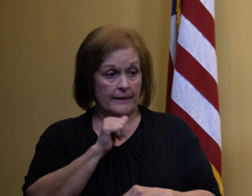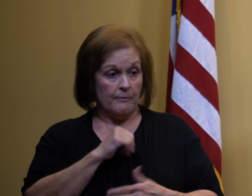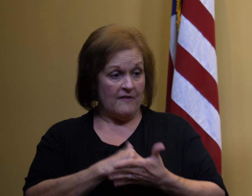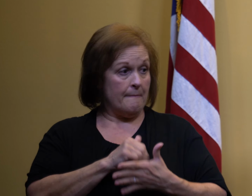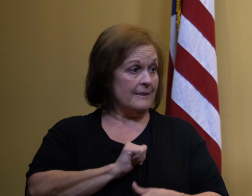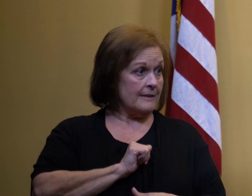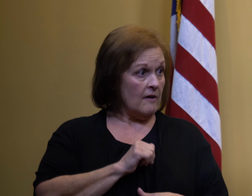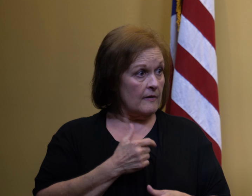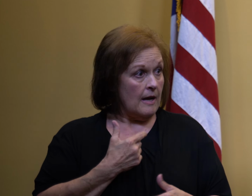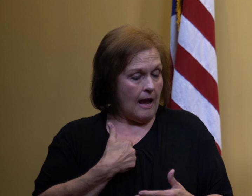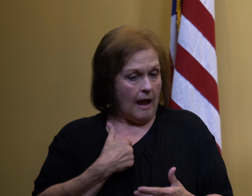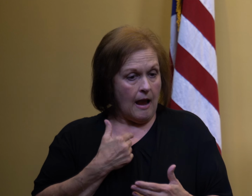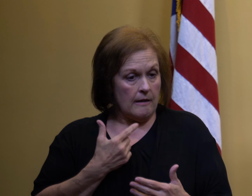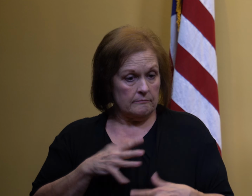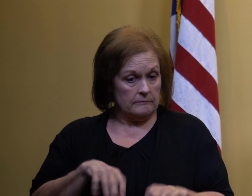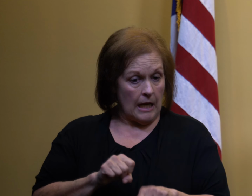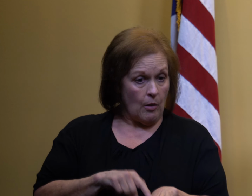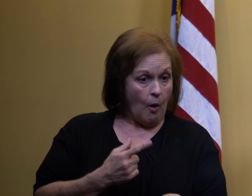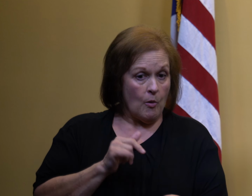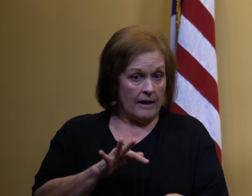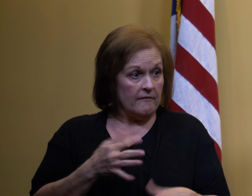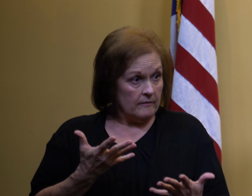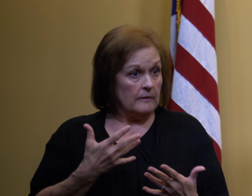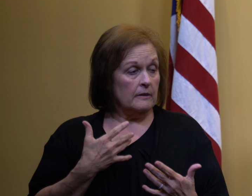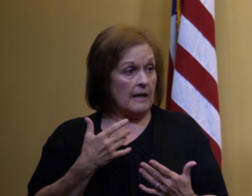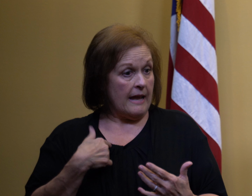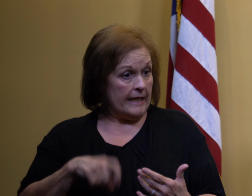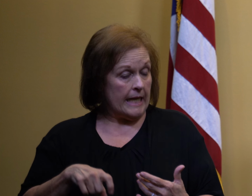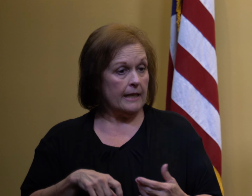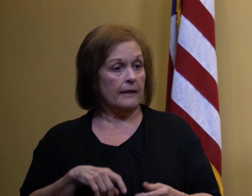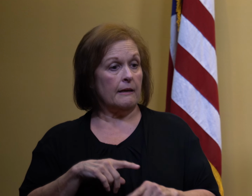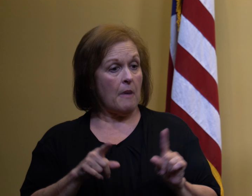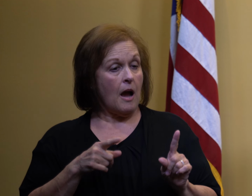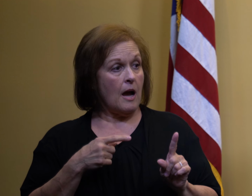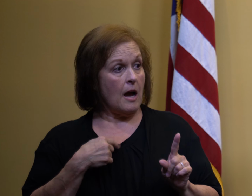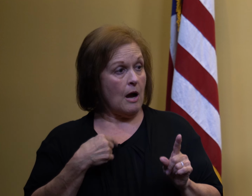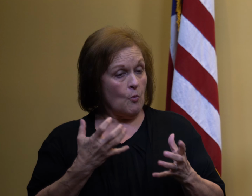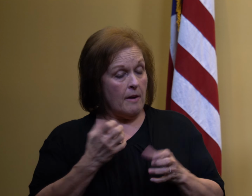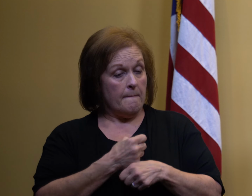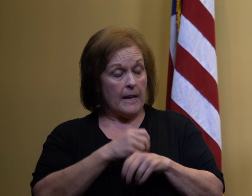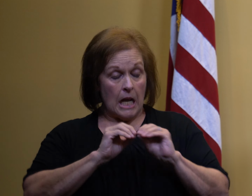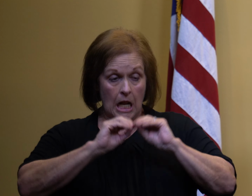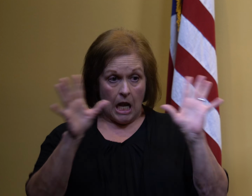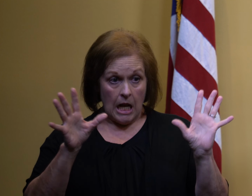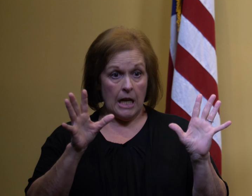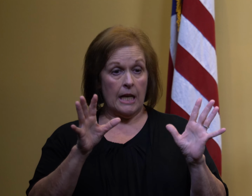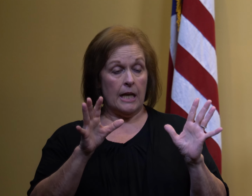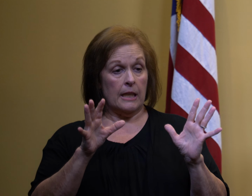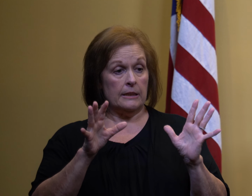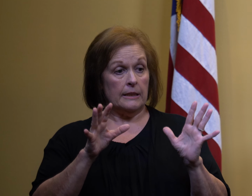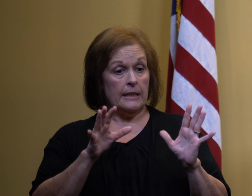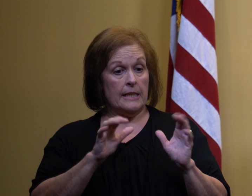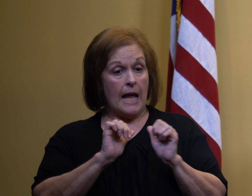taking long just to take long. I want to render a decision. I think that I've made it very clear and real examples